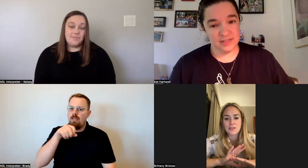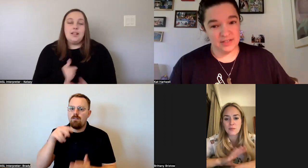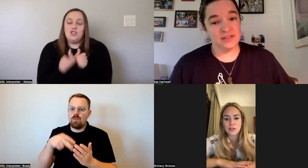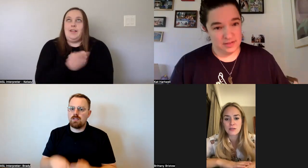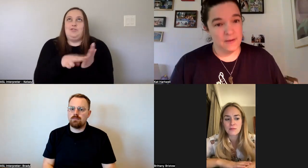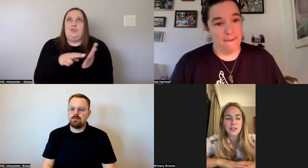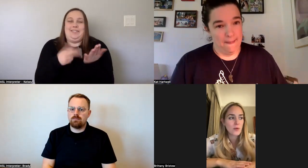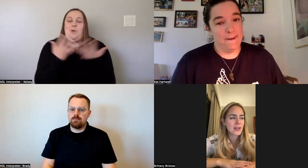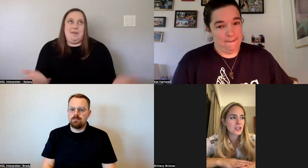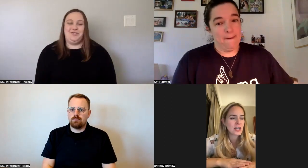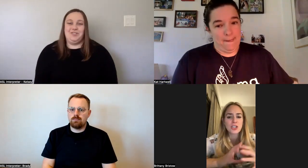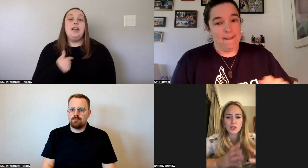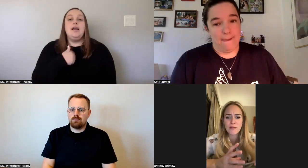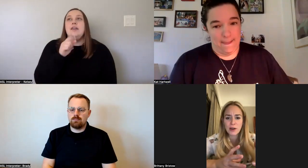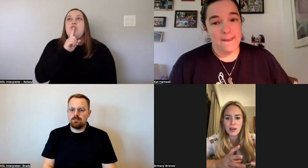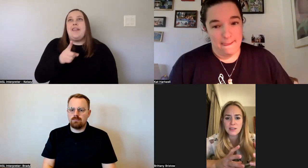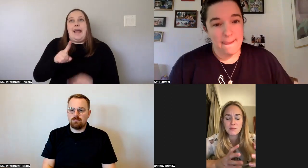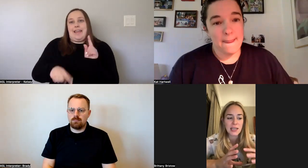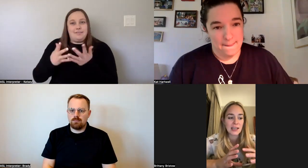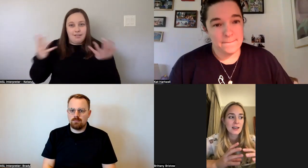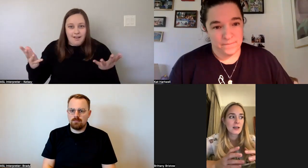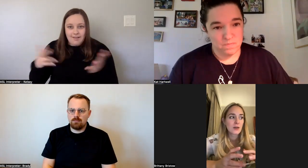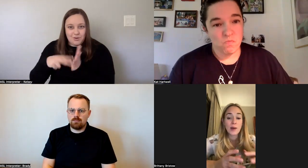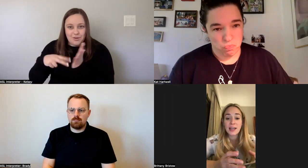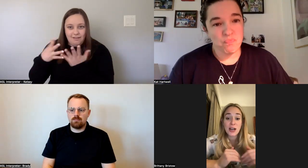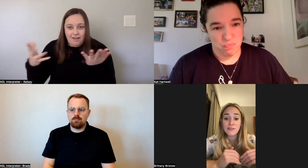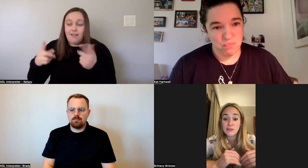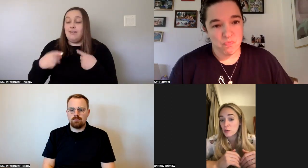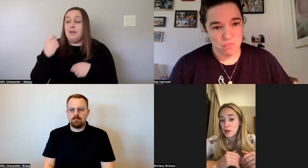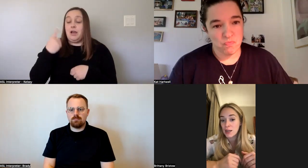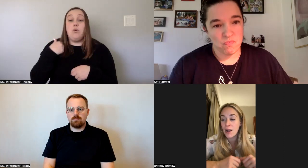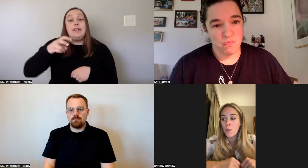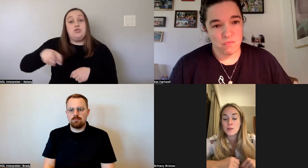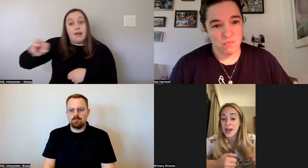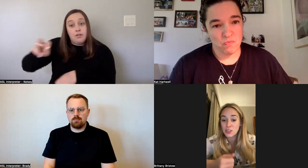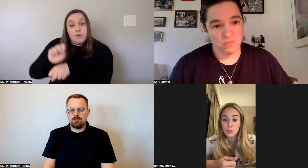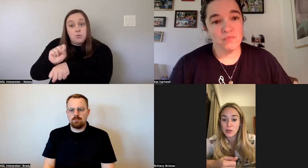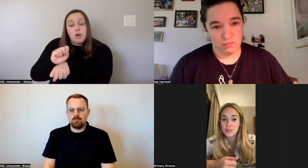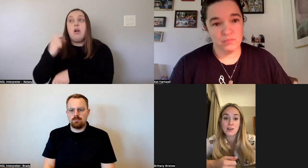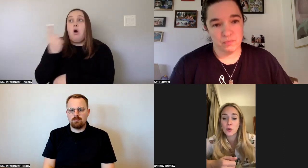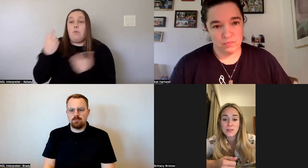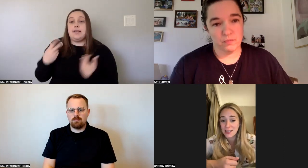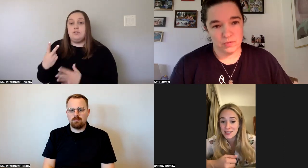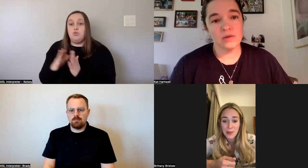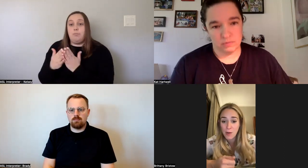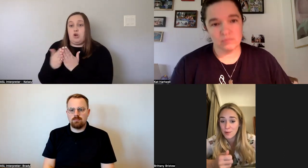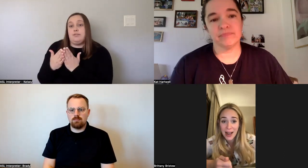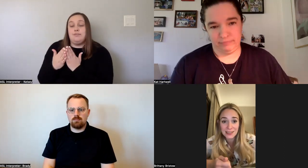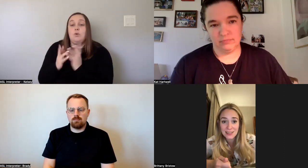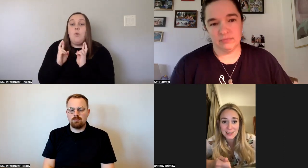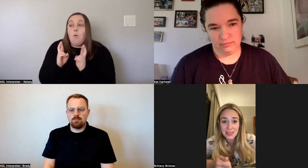to read so much. I don't get a chance to do it very often, but like when I travel for work, I always pack 2 books in hopes that